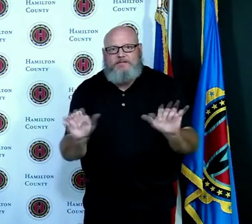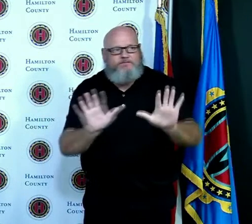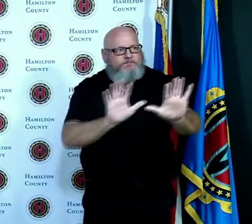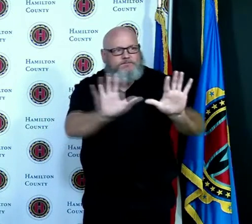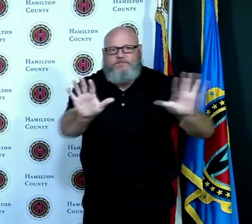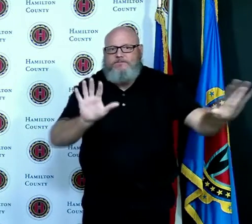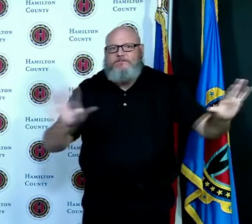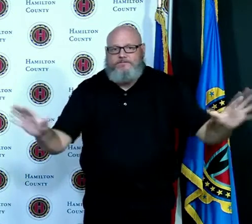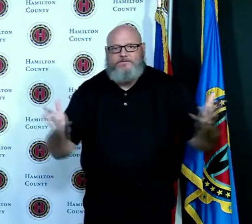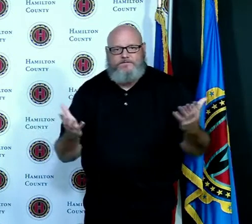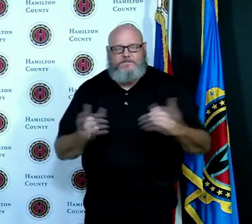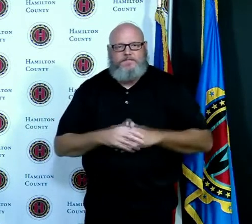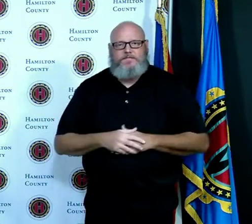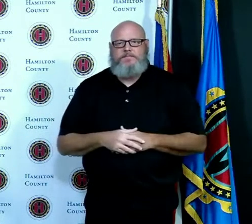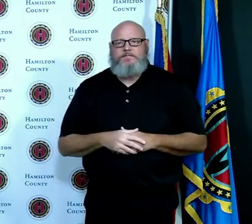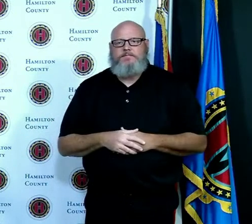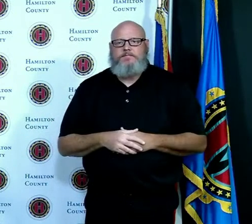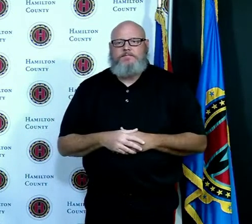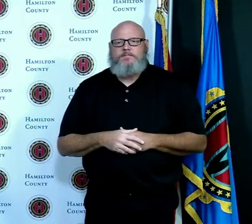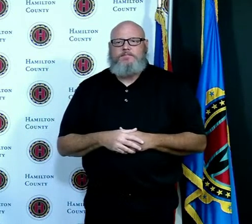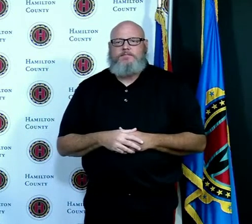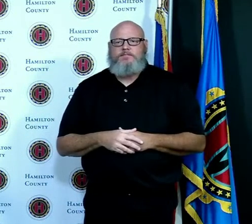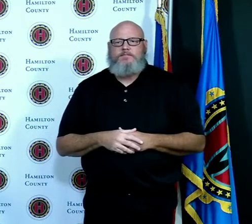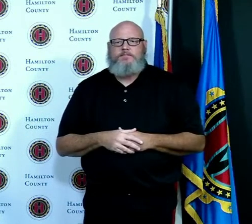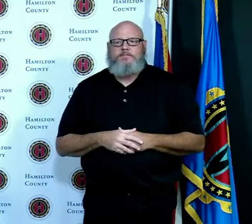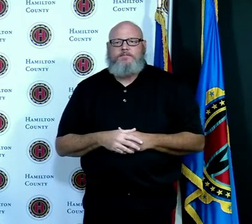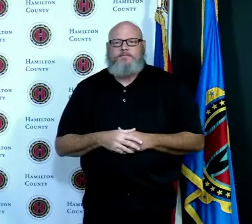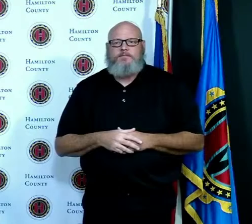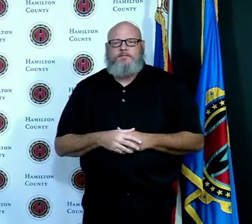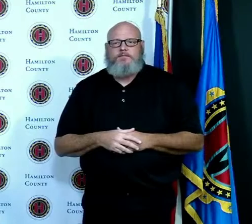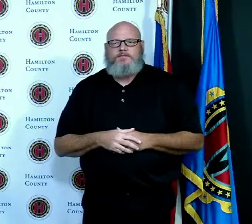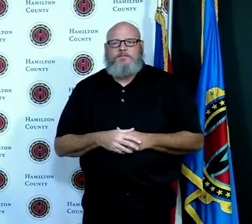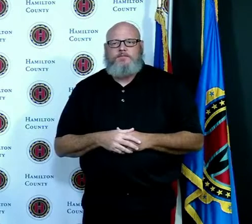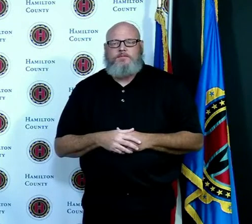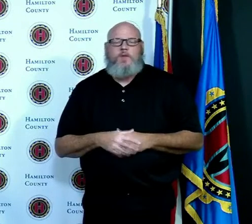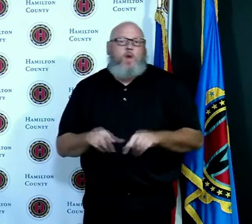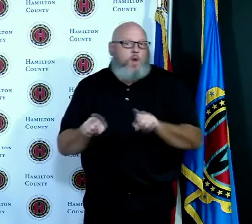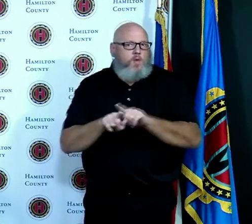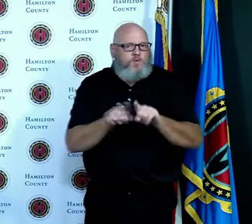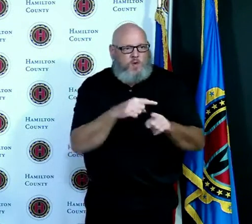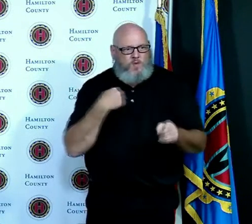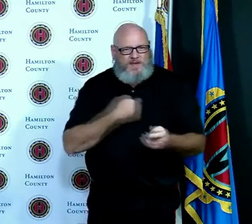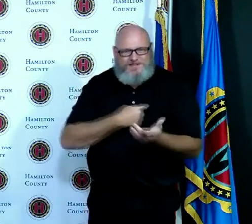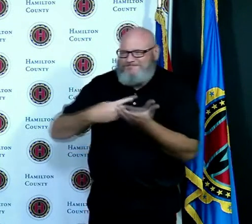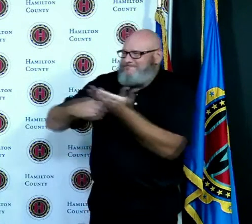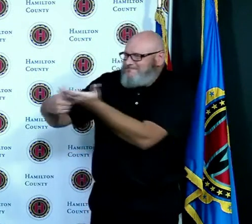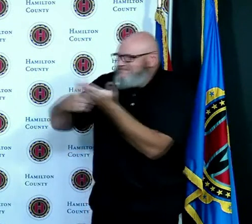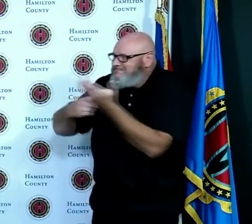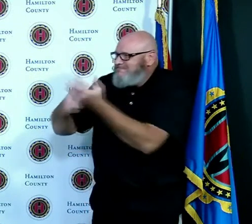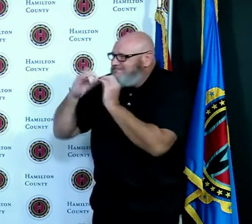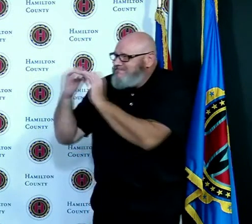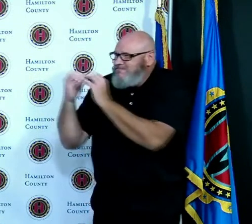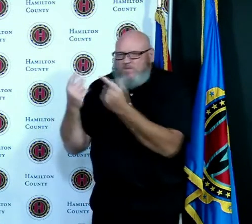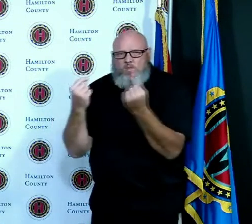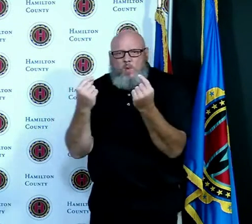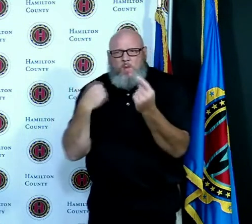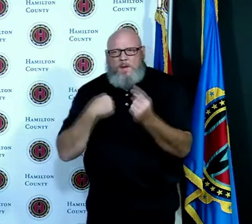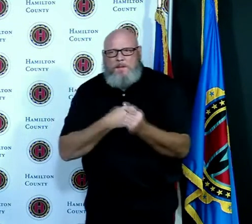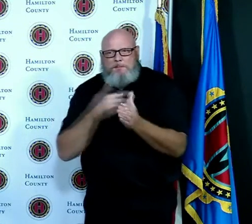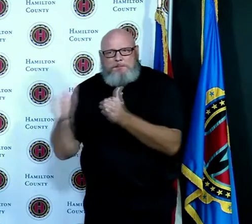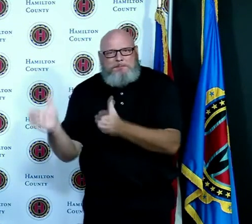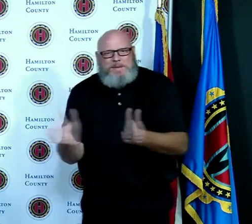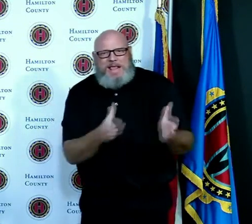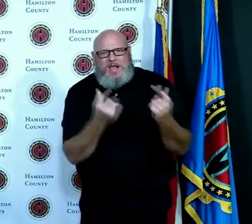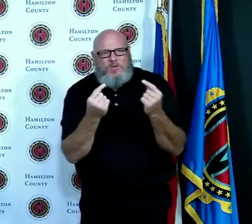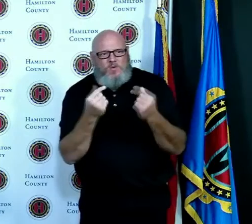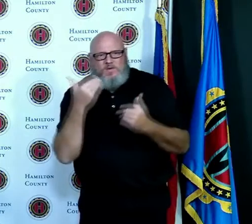also need to talk about what can we do, right? It's not only the negative, which, we're in a bit of a crisis right